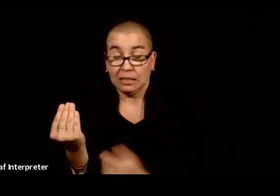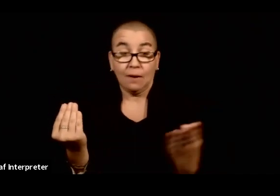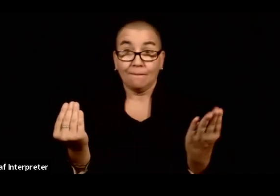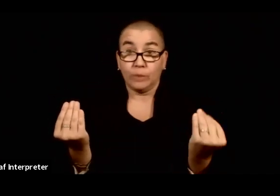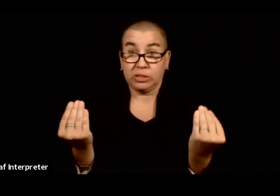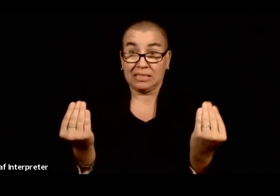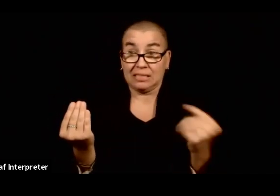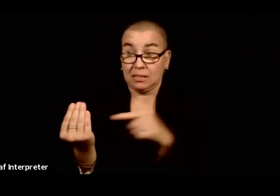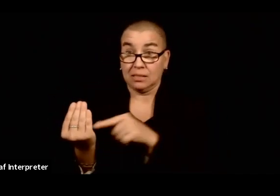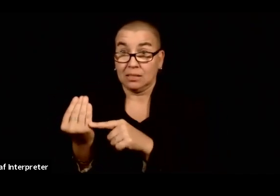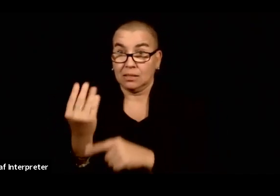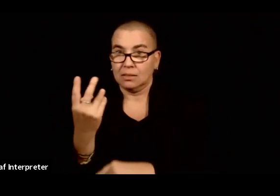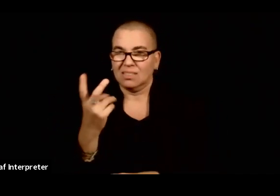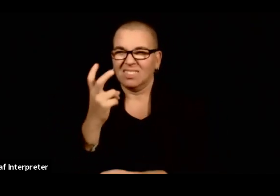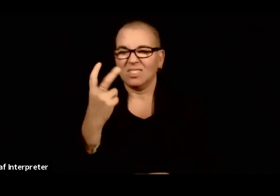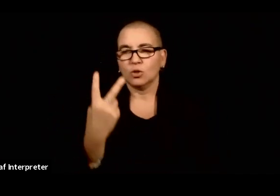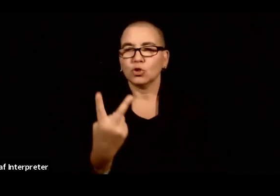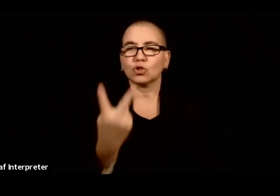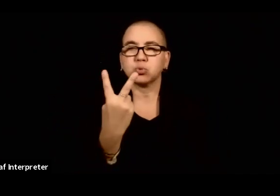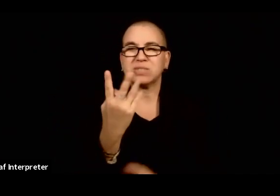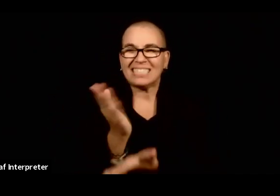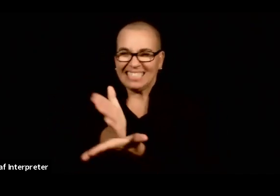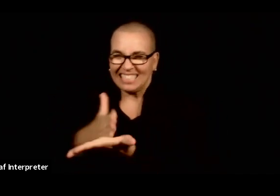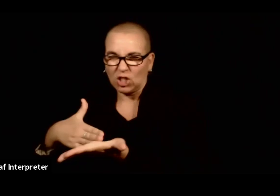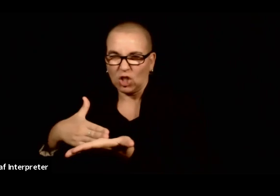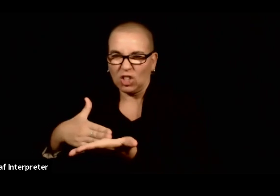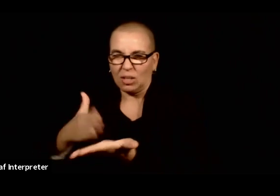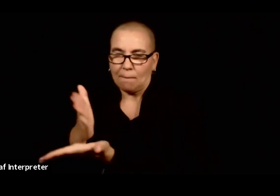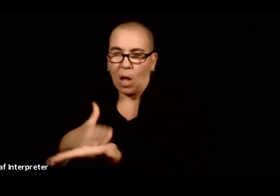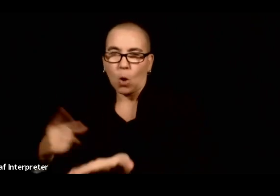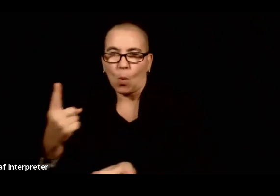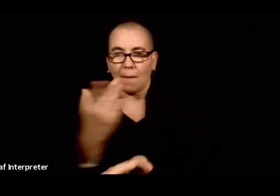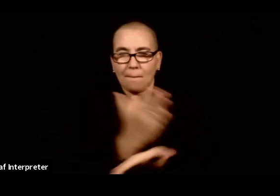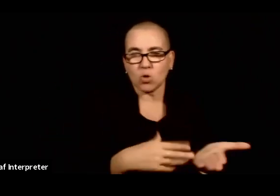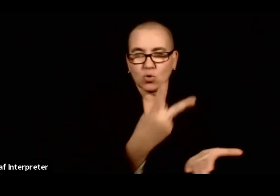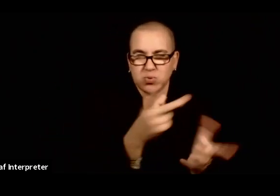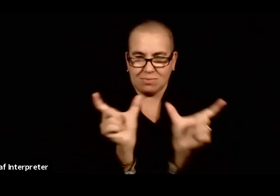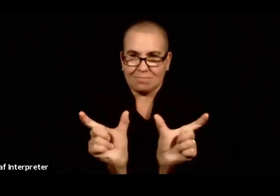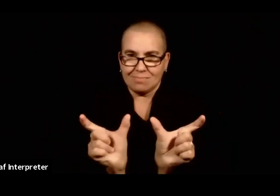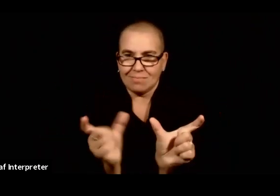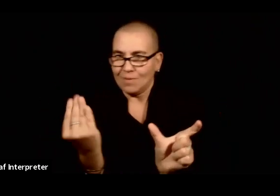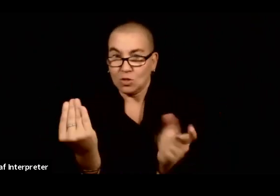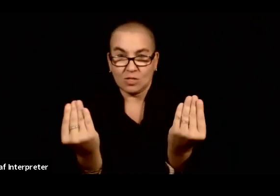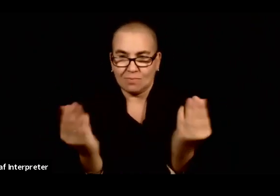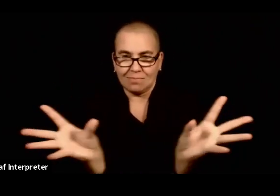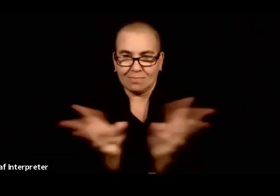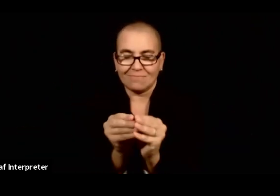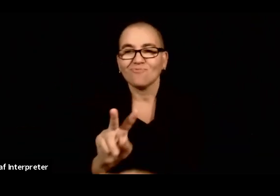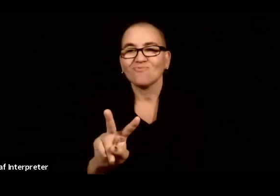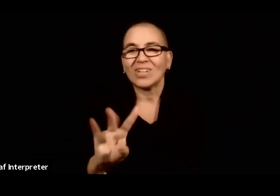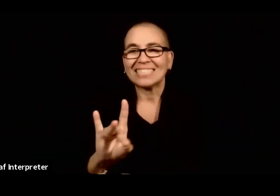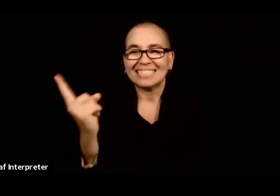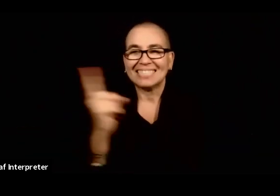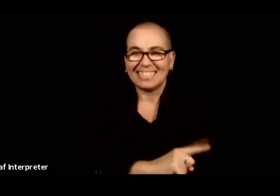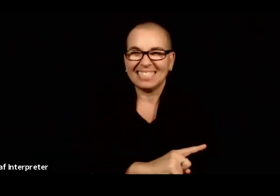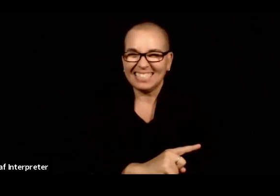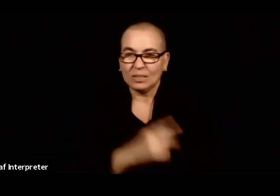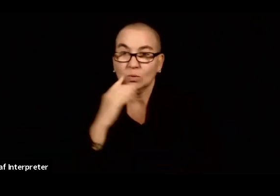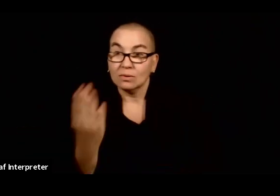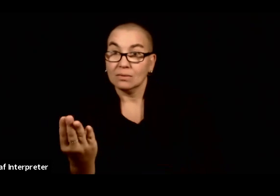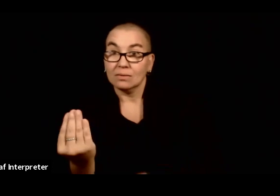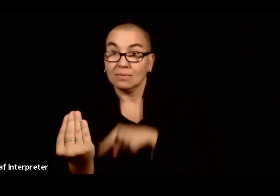is what we would consider to be controlled or recovered from an outbreak. And I think you've heard Chris